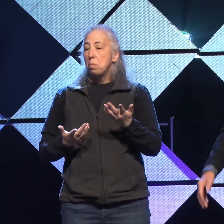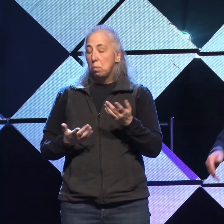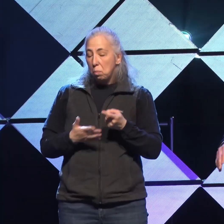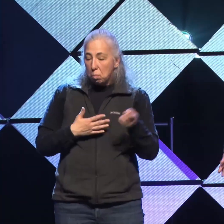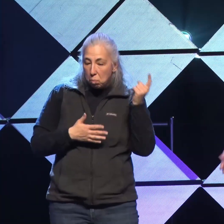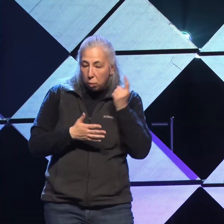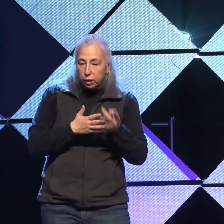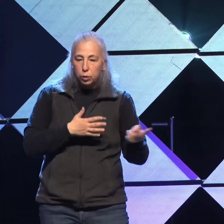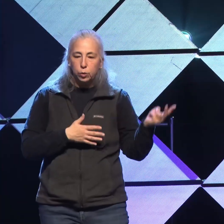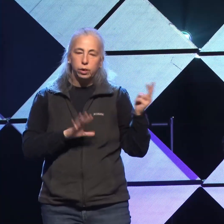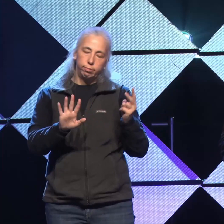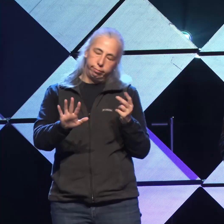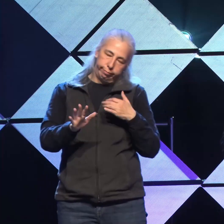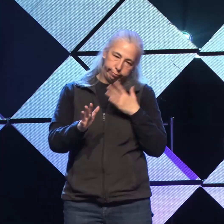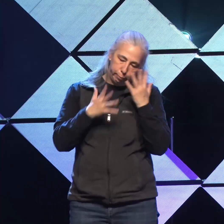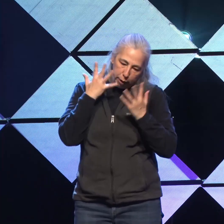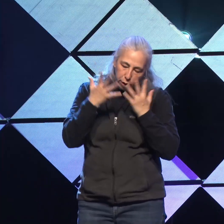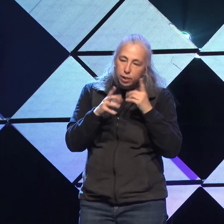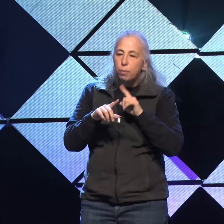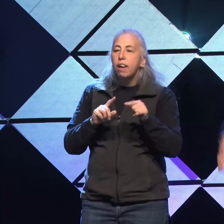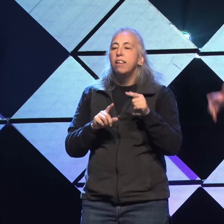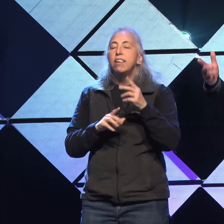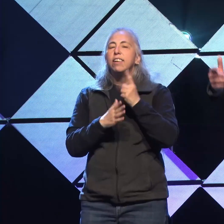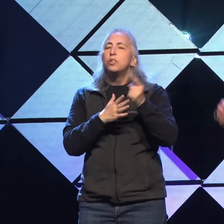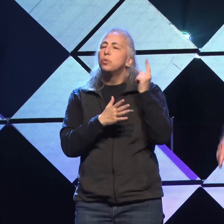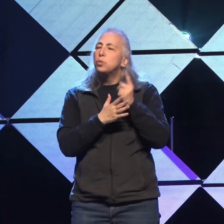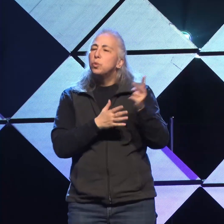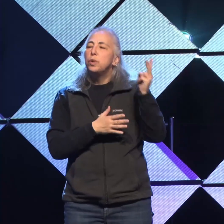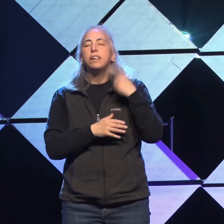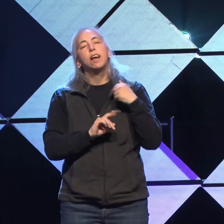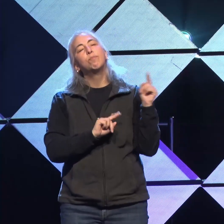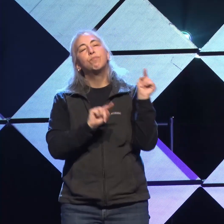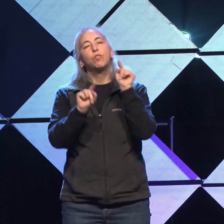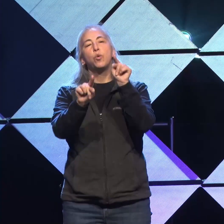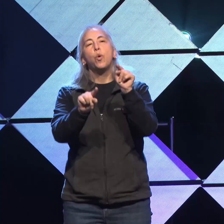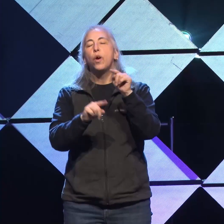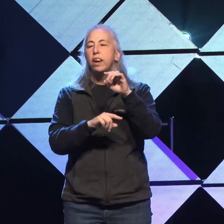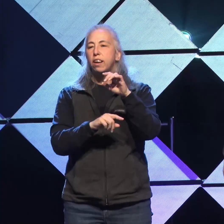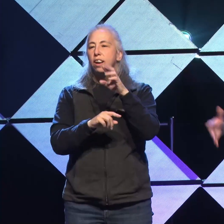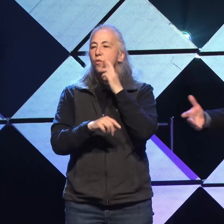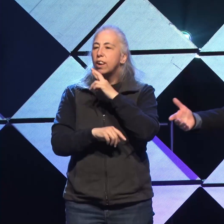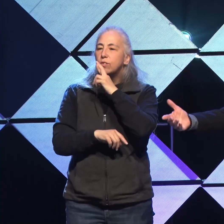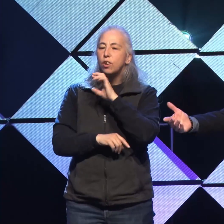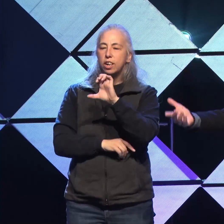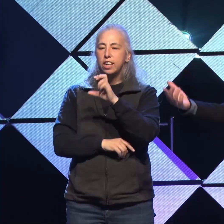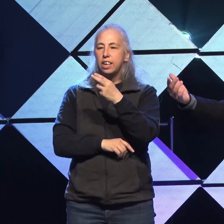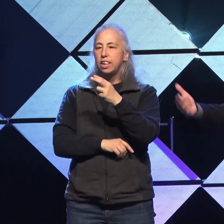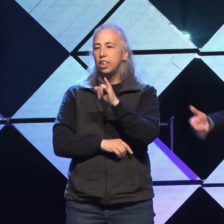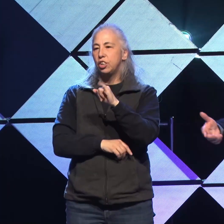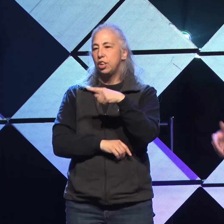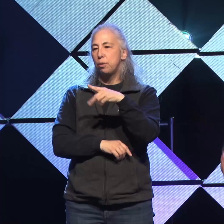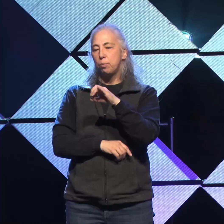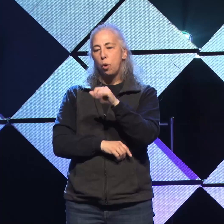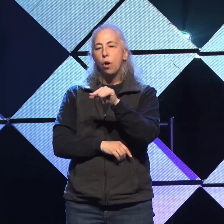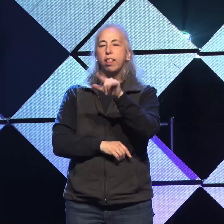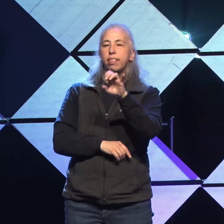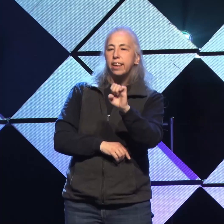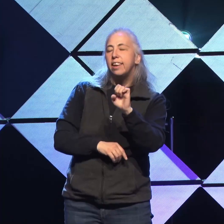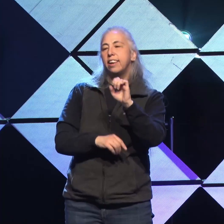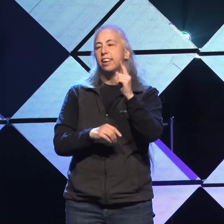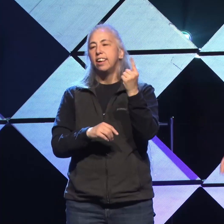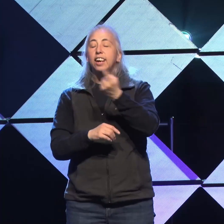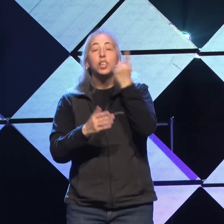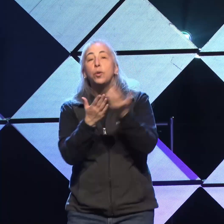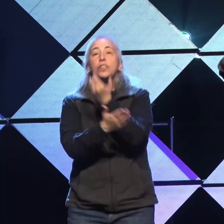This is kind of embarrassing to say, but I'm picking up dinner. I'm going to Chipotle, and It's healthy, natural, it's always fresh,